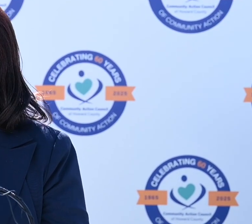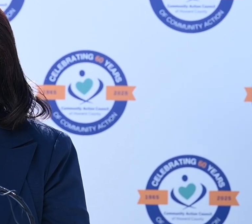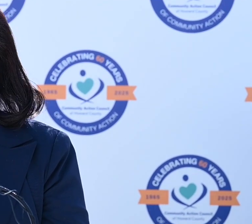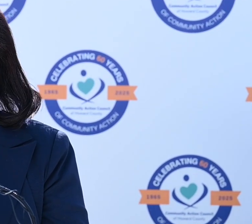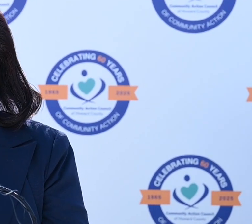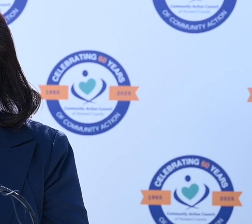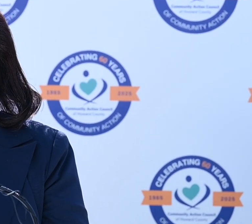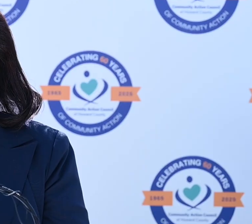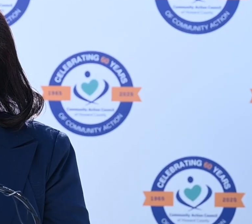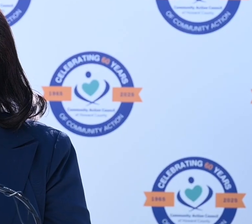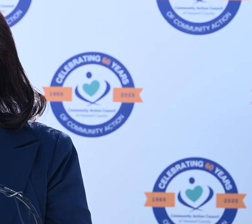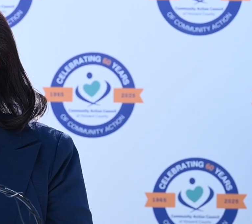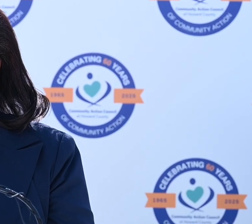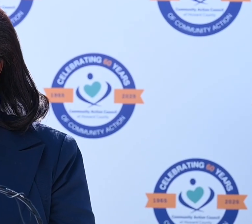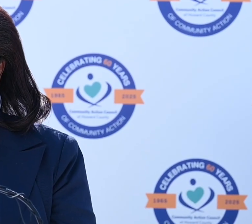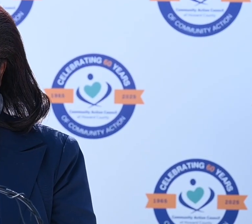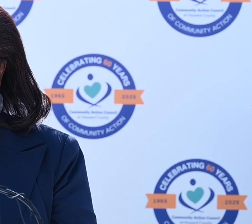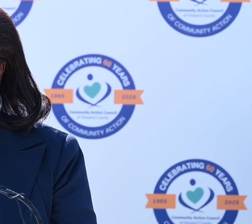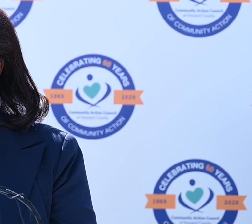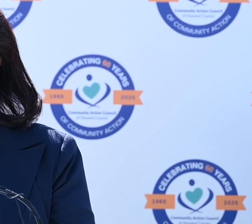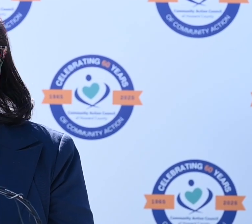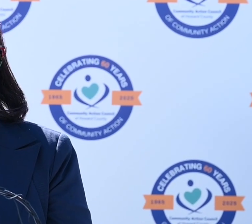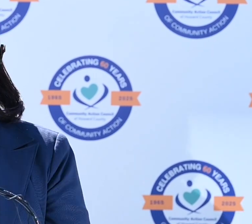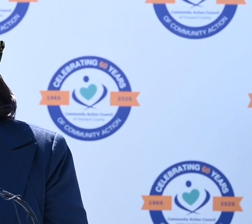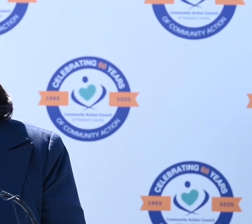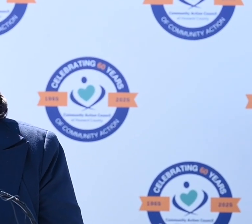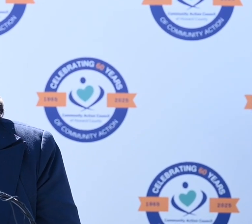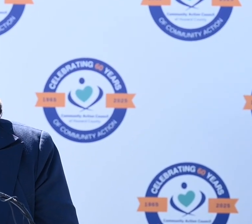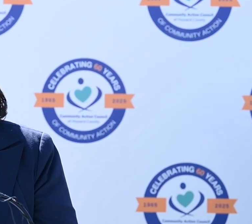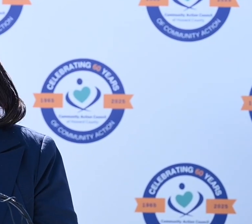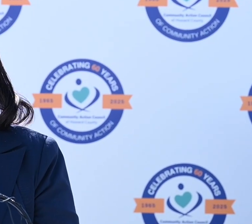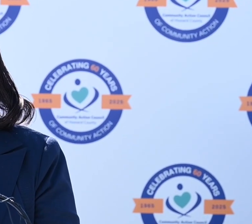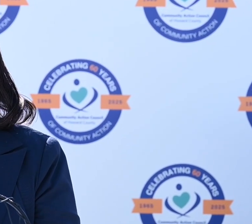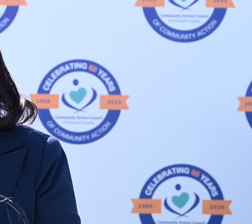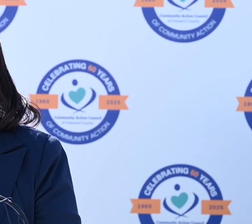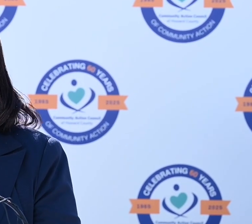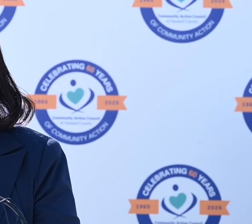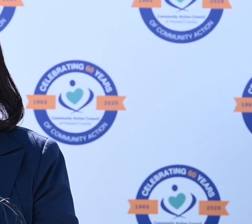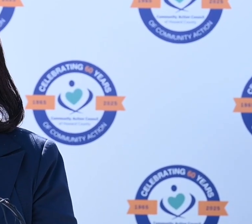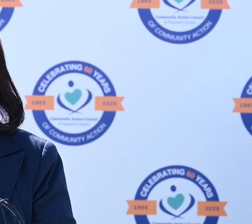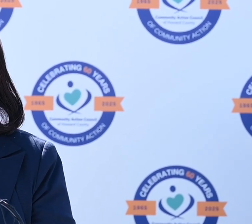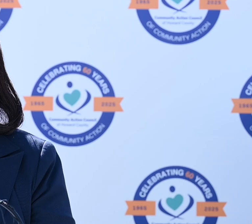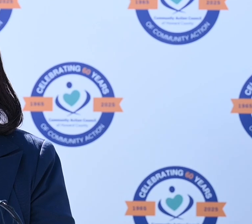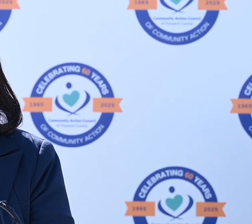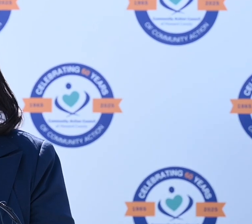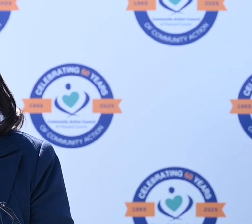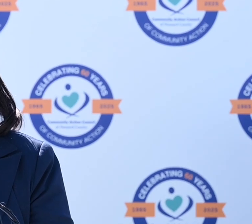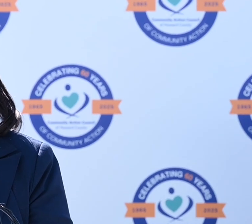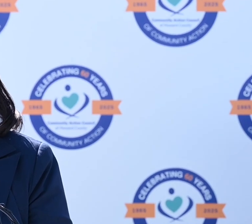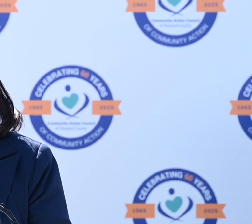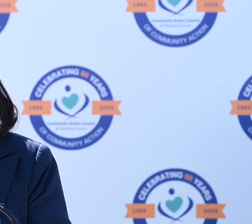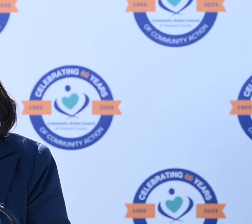work at DCRS, we know the need in this Route 1 corridor very well.